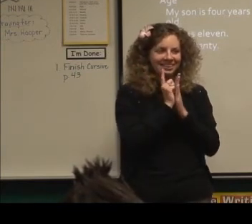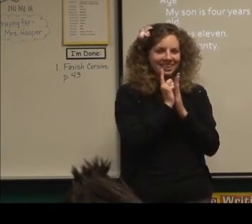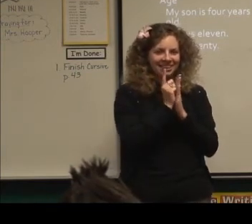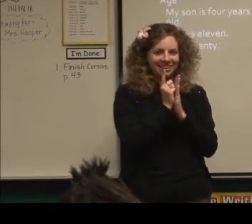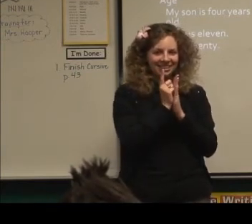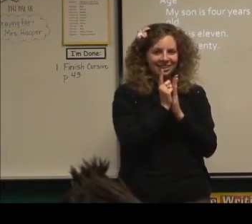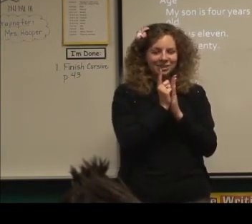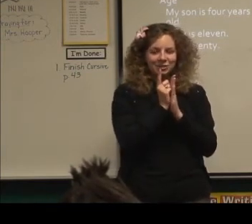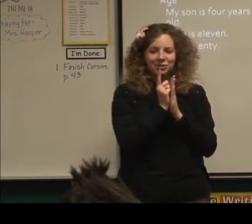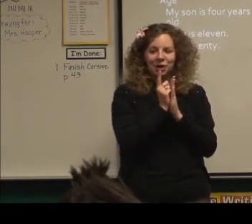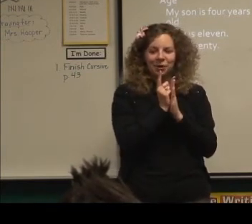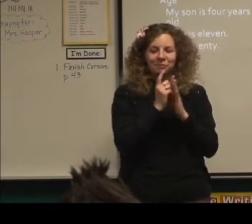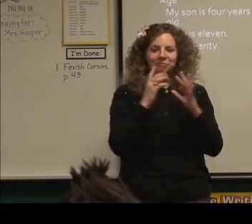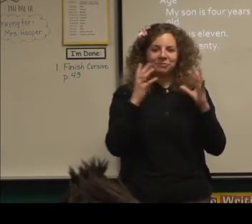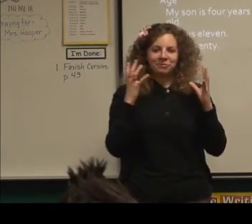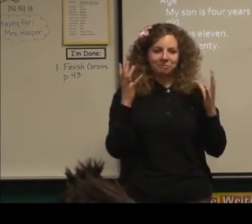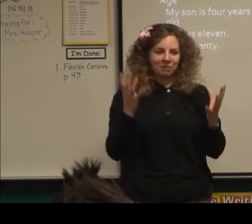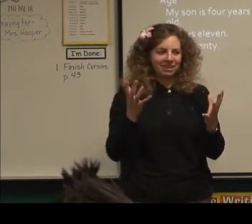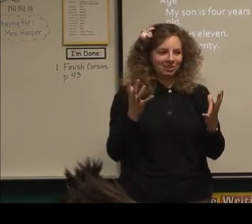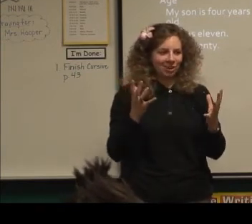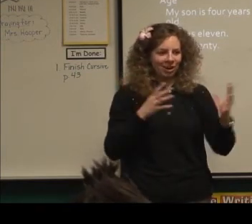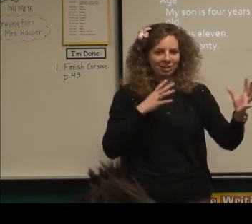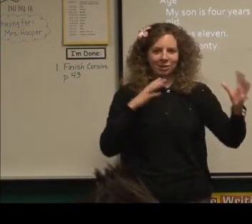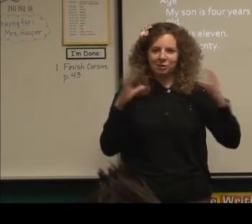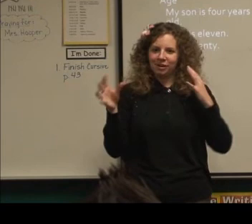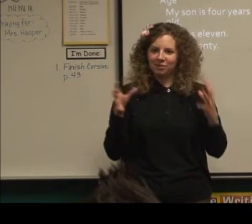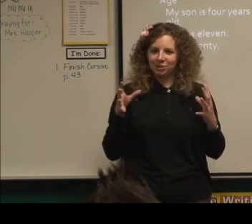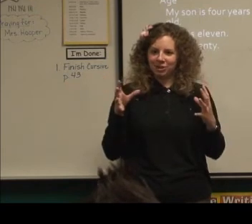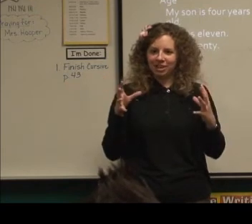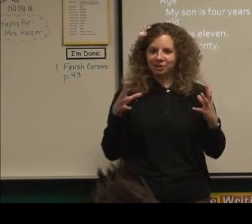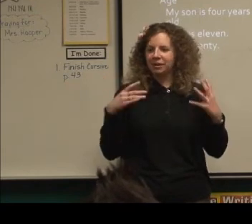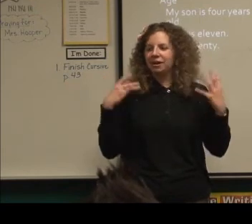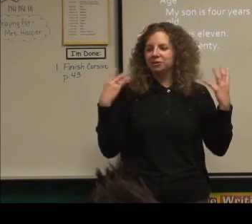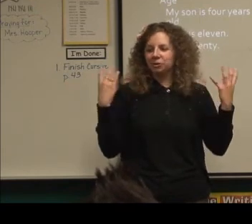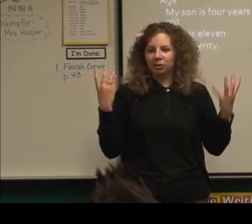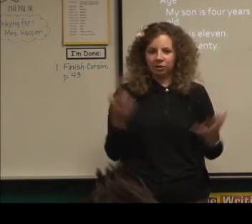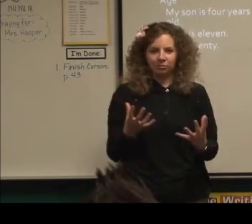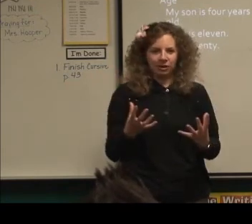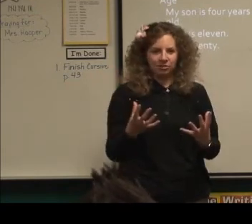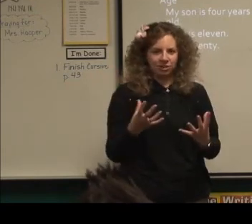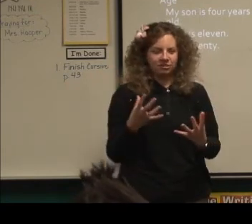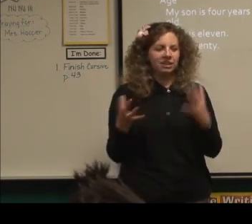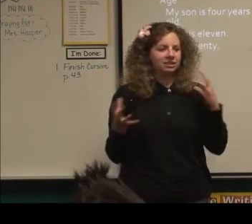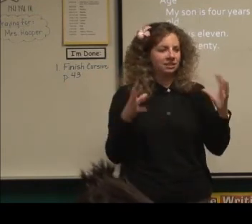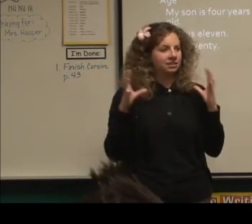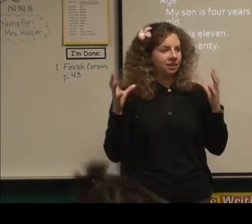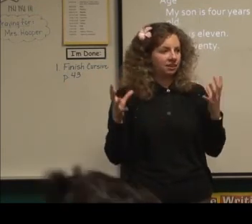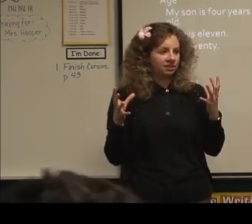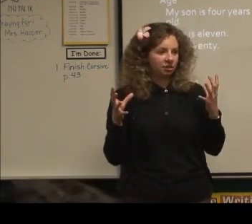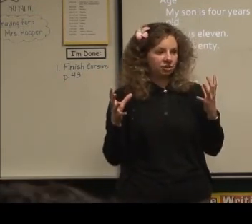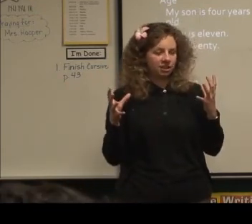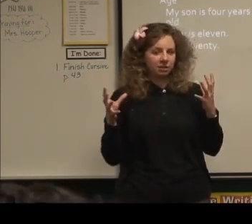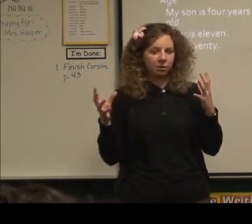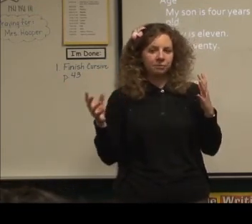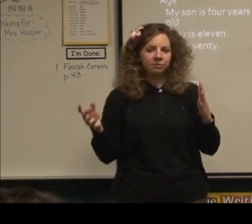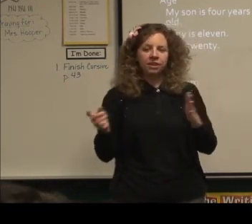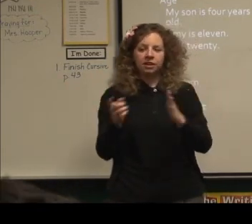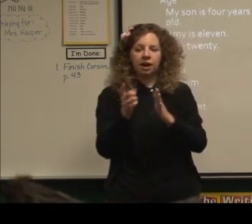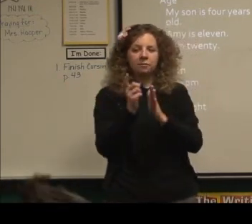like this. So based on whoever you're signing around or whatever the context is that's understandable, then